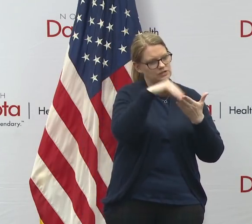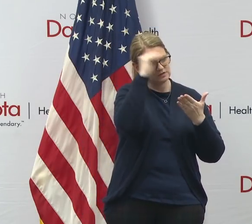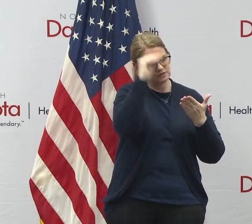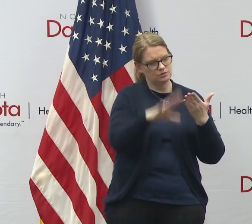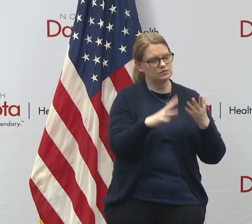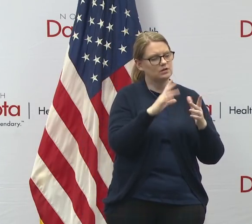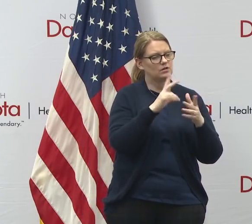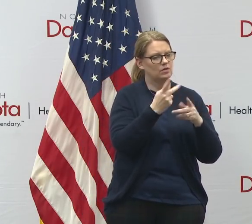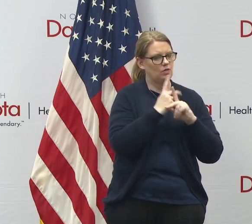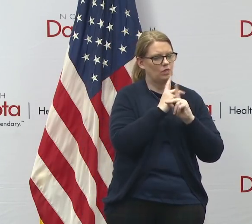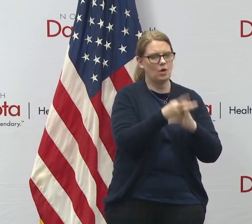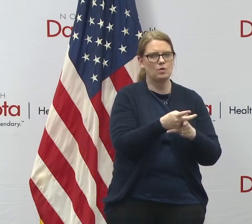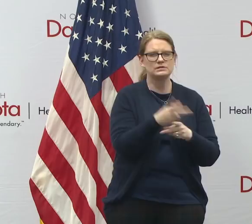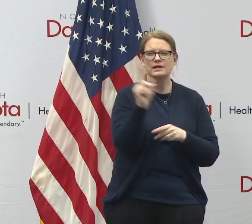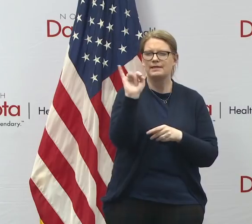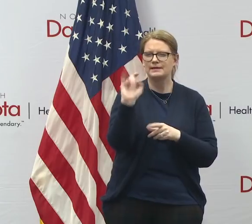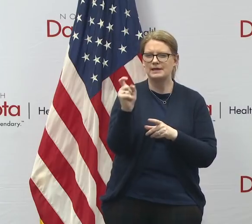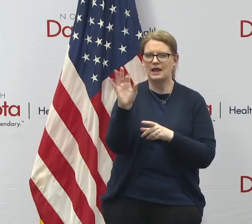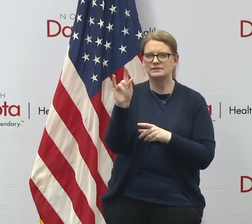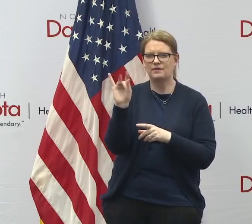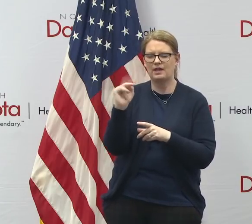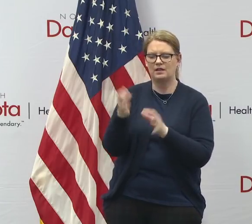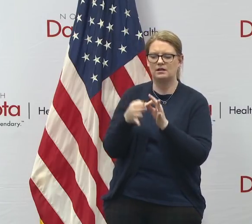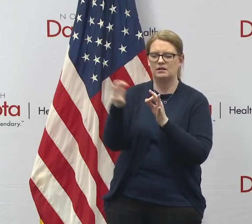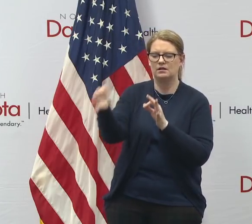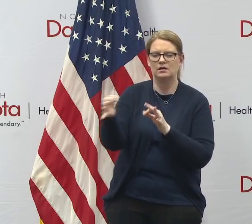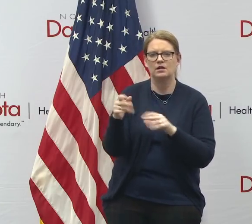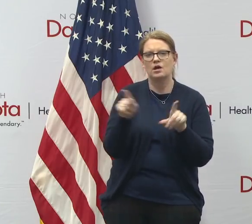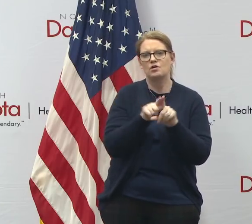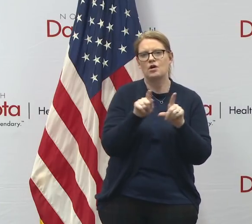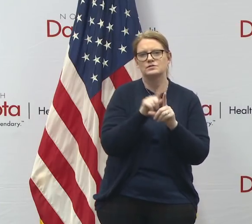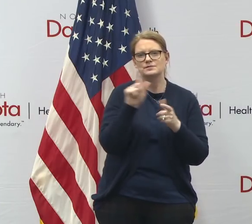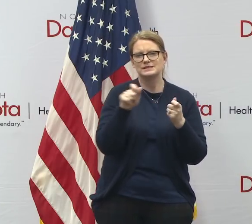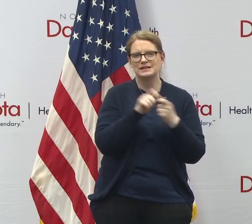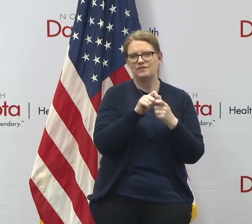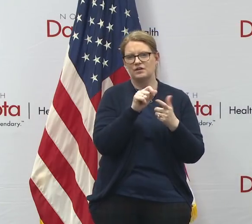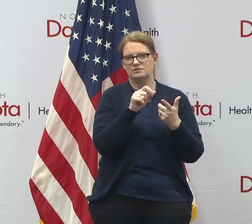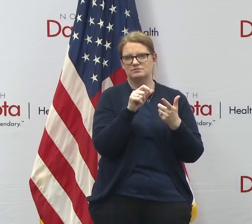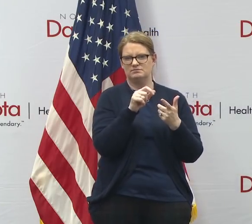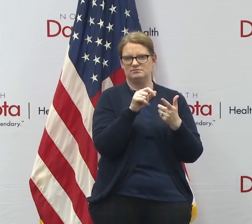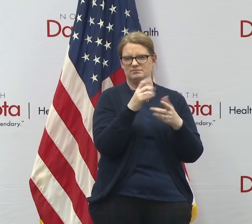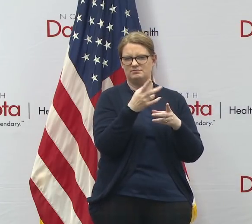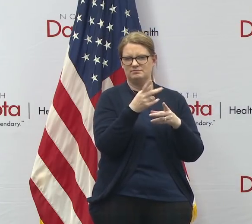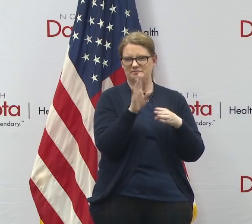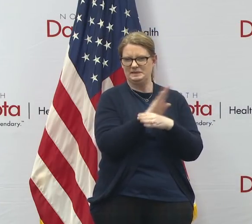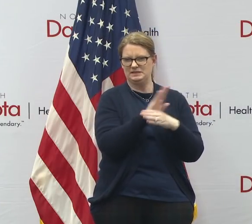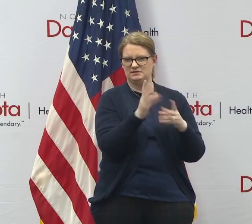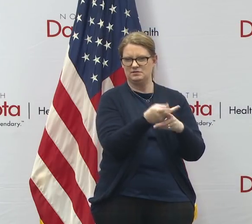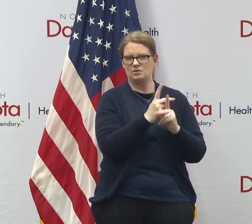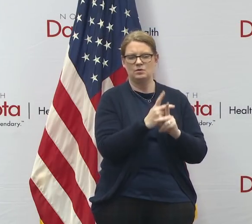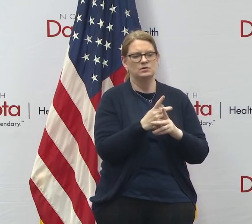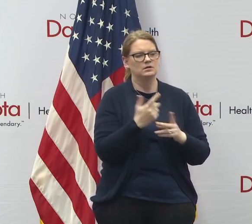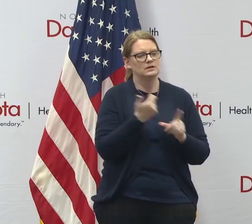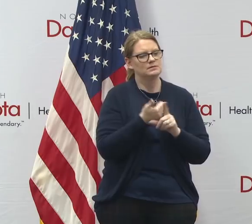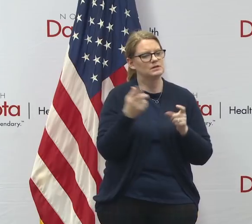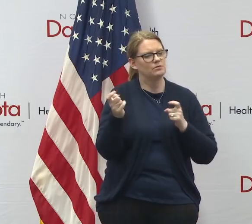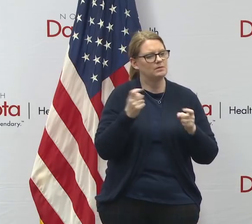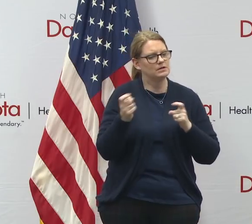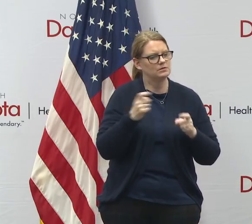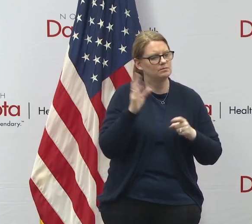tax filing deadline we talked about, and then there's also specific critical industry loan guarantees. Funds and programs will be administered